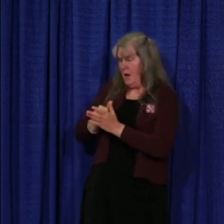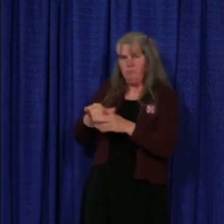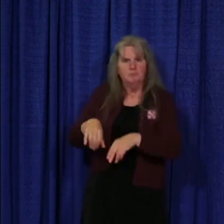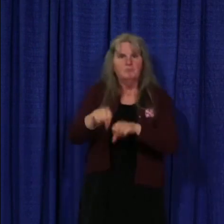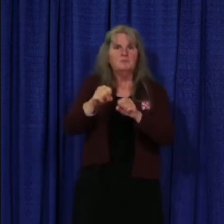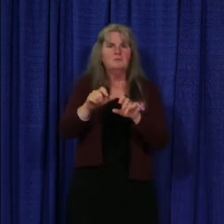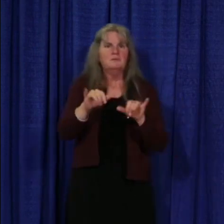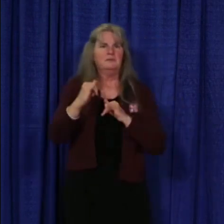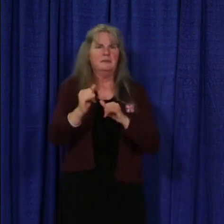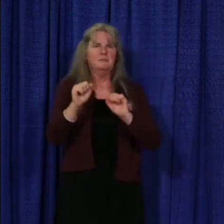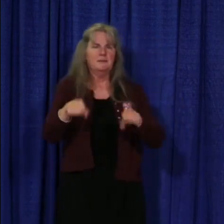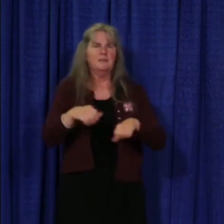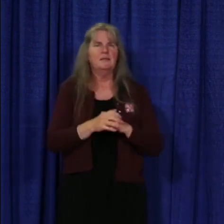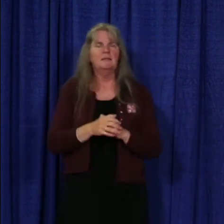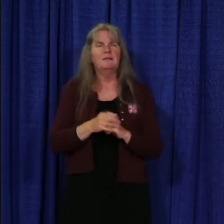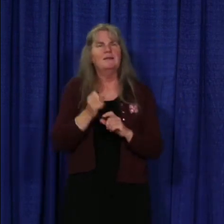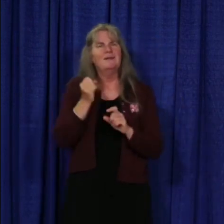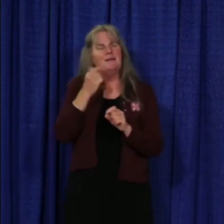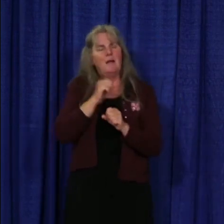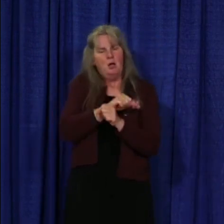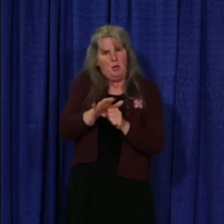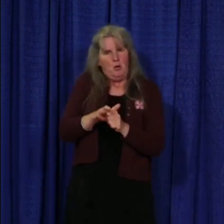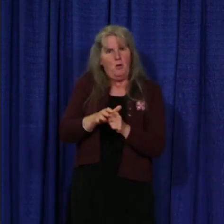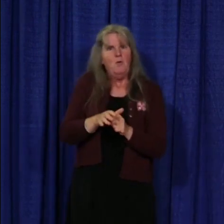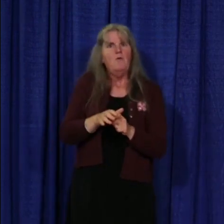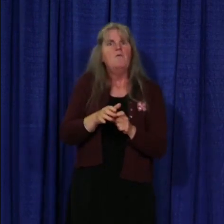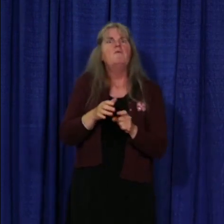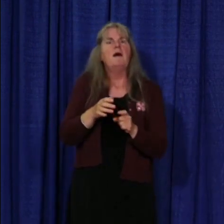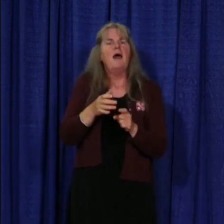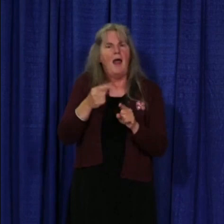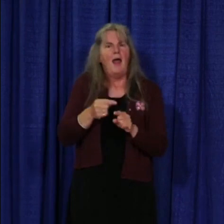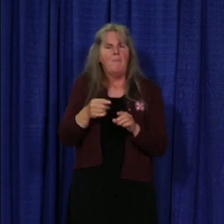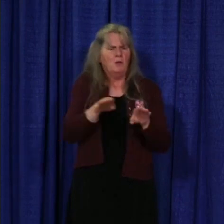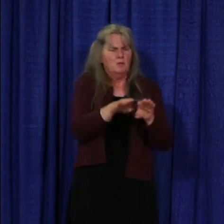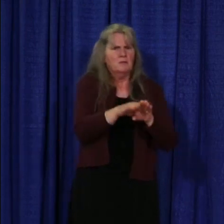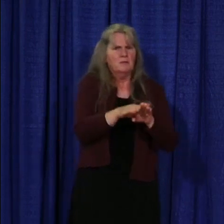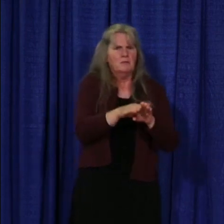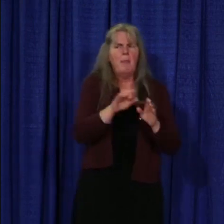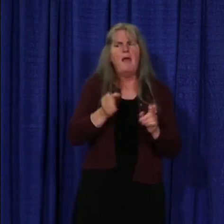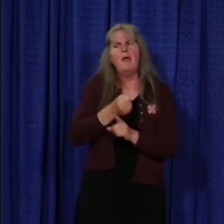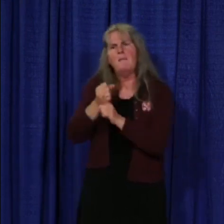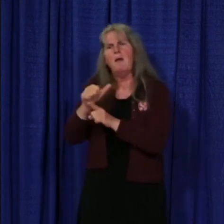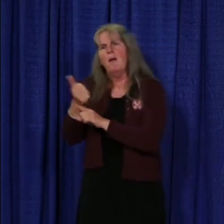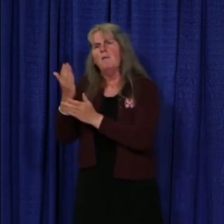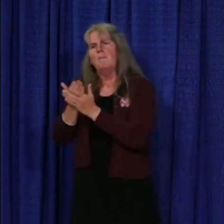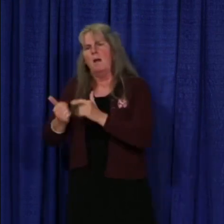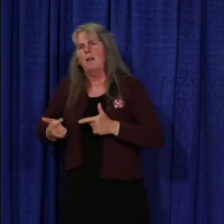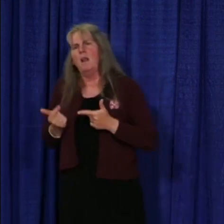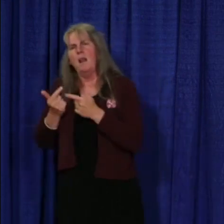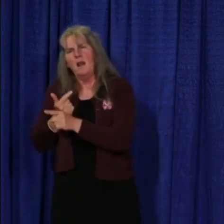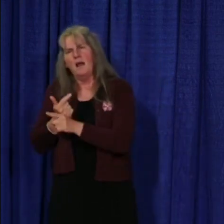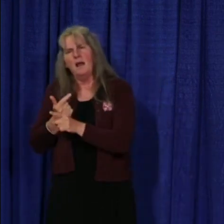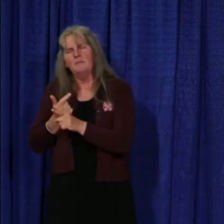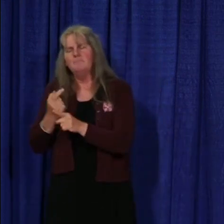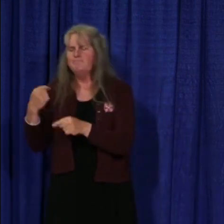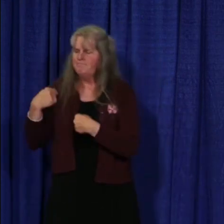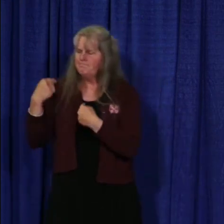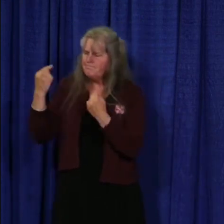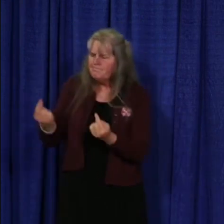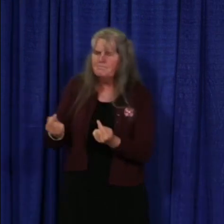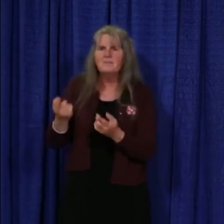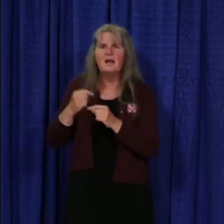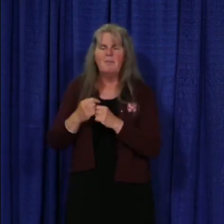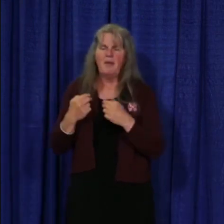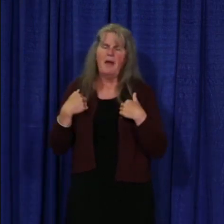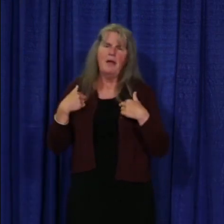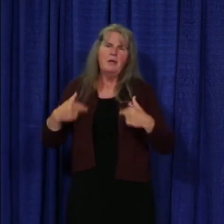we might call the side effects of COVID closure on our society. We have, for some time, categorized the